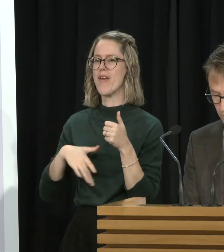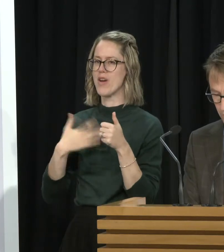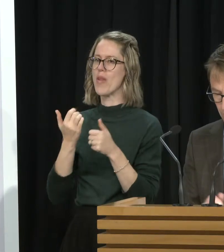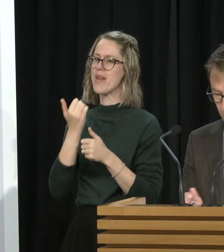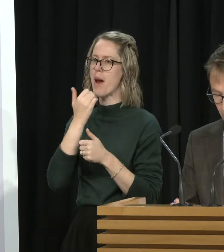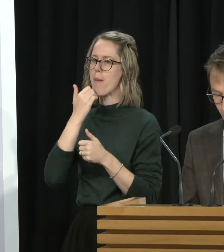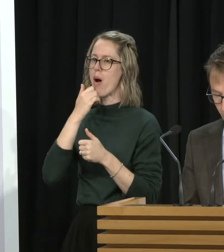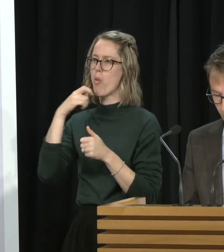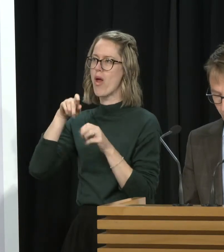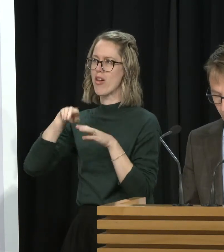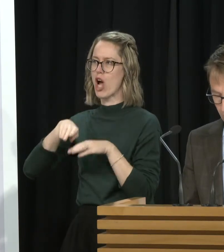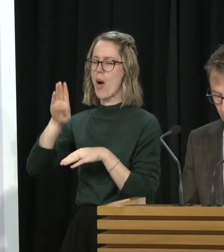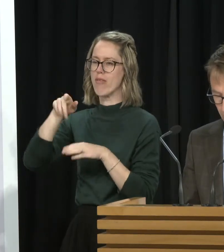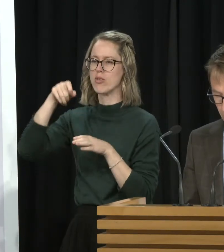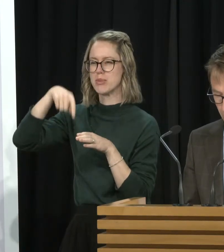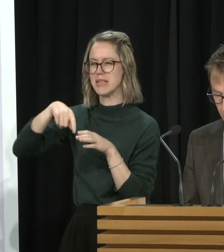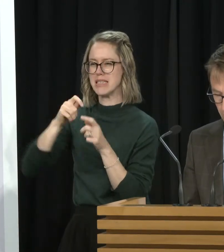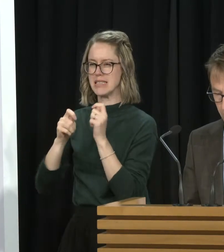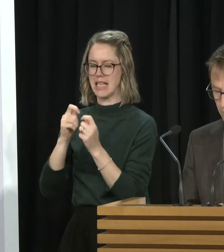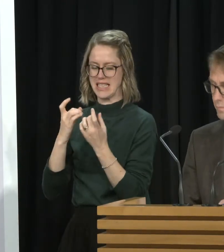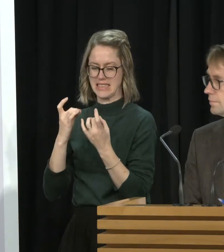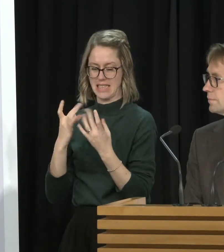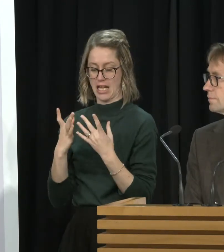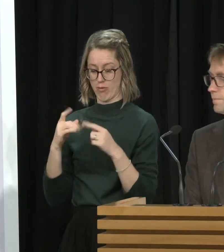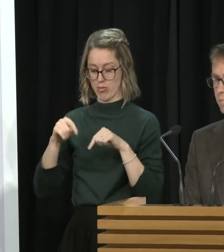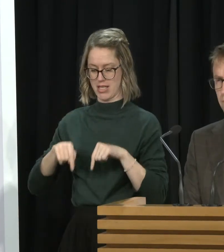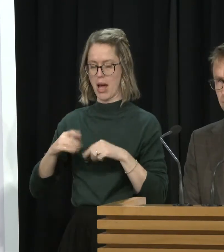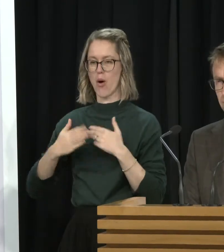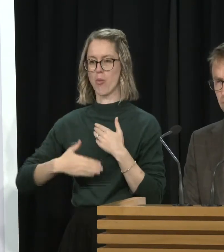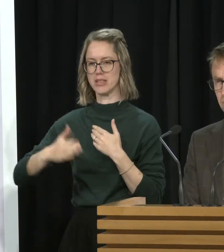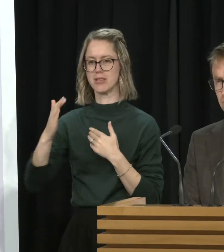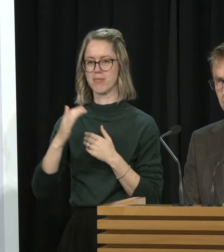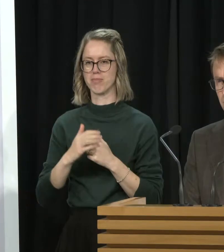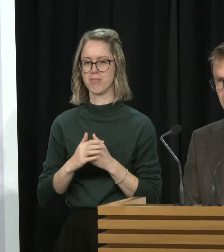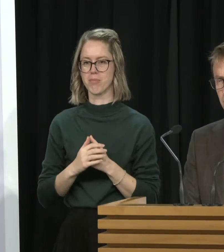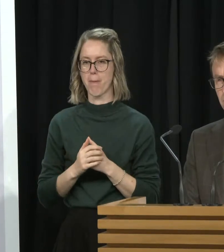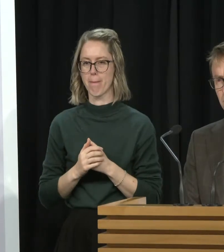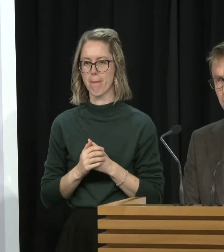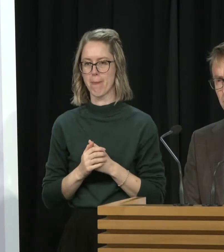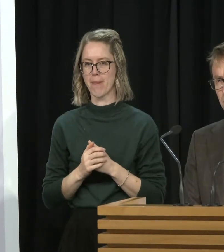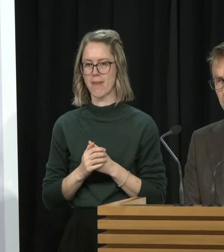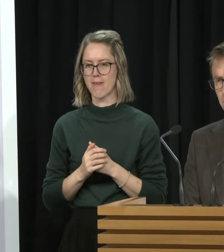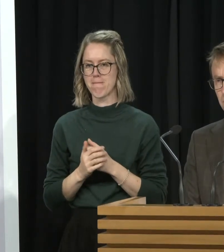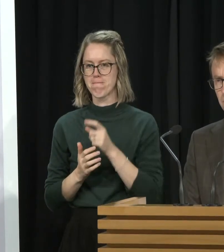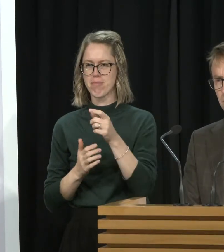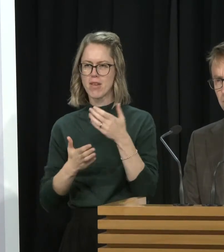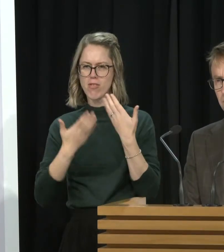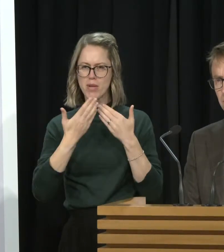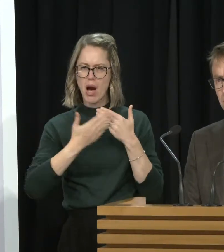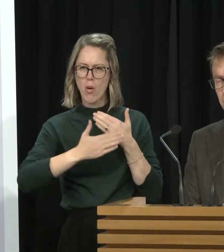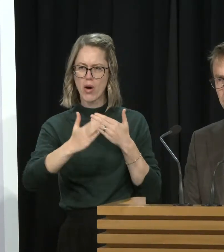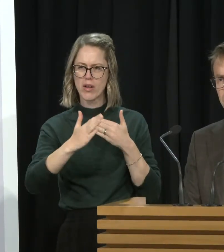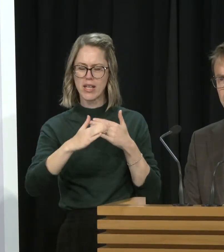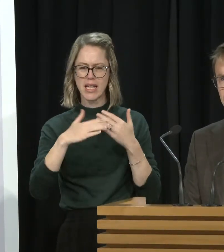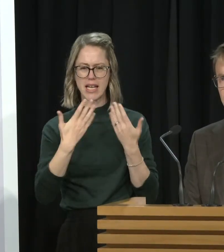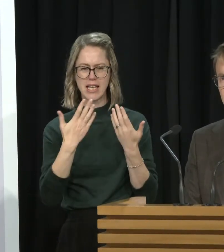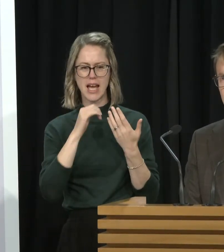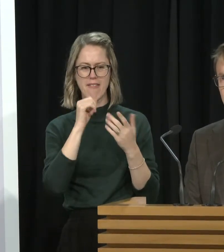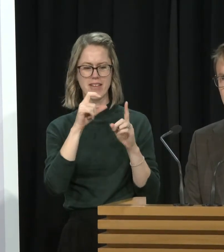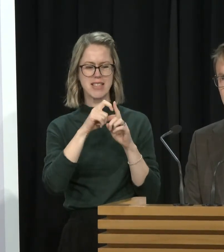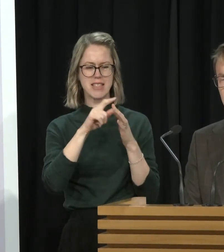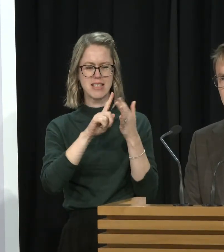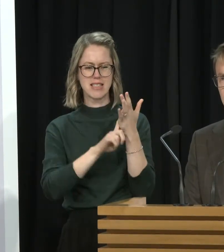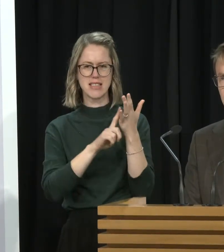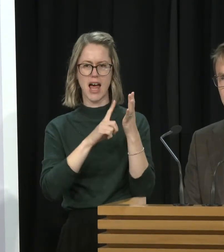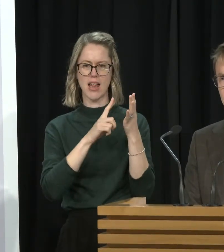rate will be higher now, but that's really only starting to kick in from today. Just on those. To be clear, from now on, any sign of Delta, it's straight